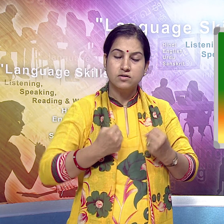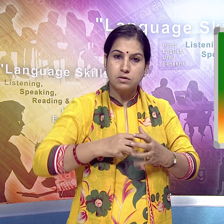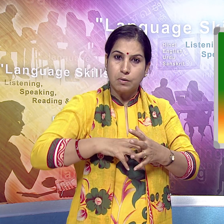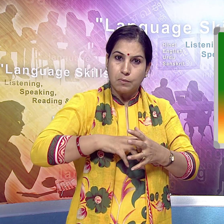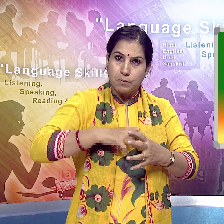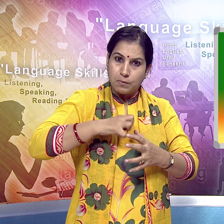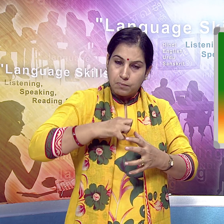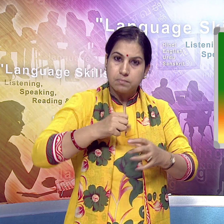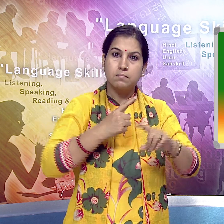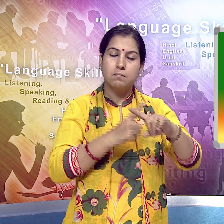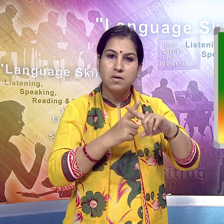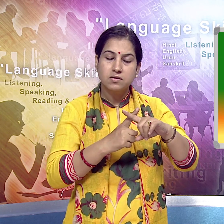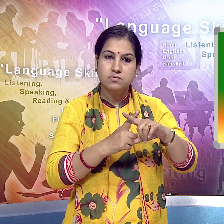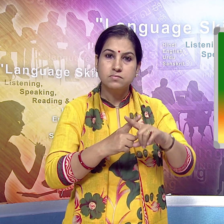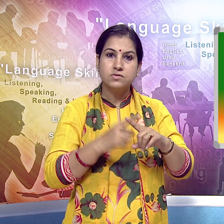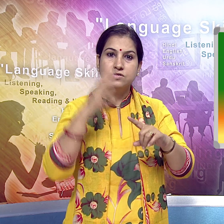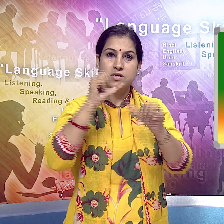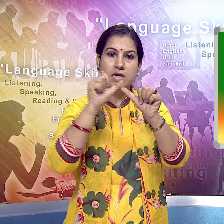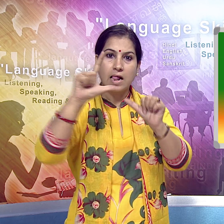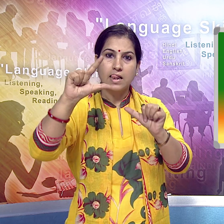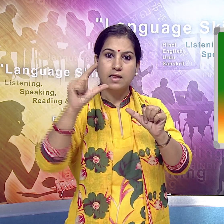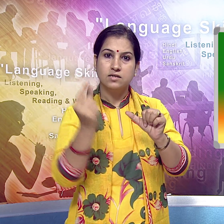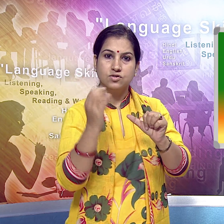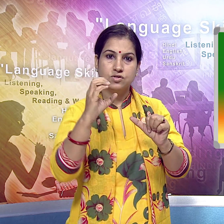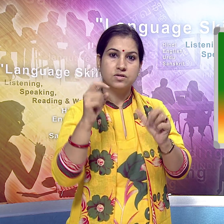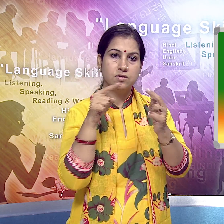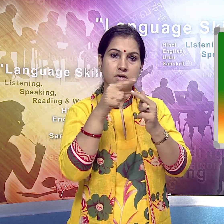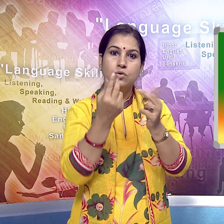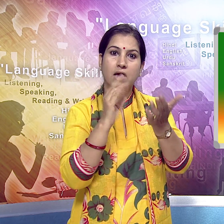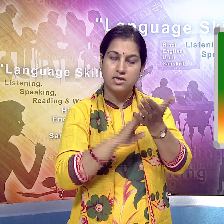at utilization of calcium and phosphorus.